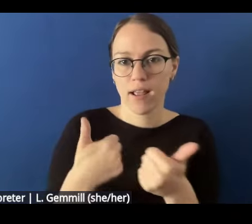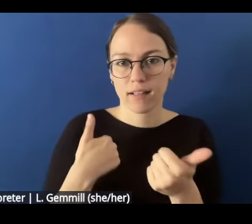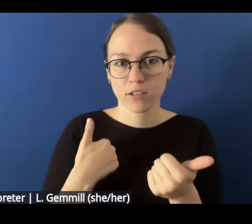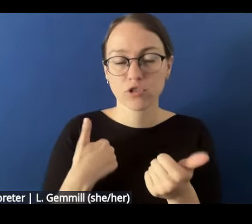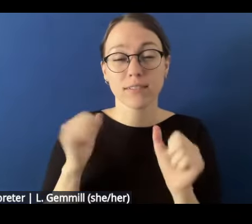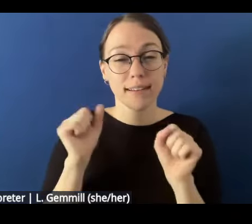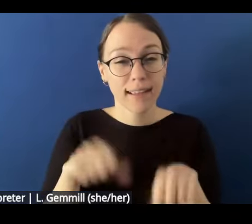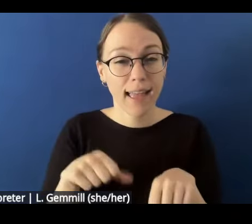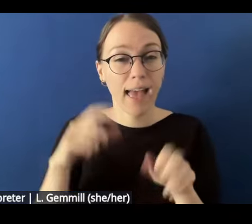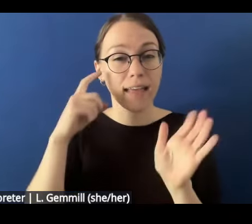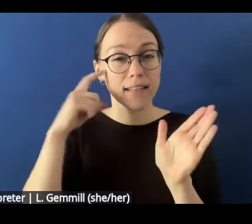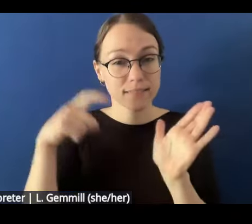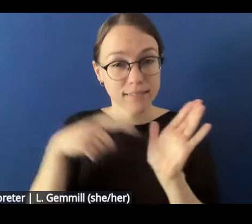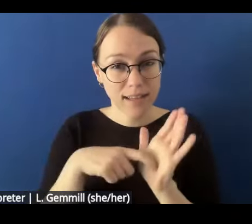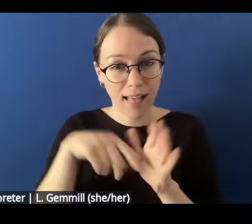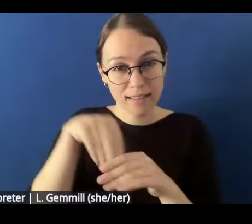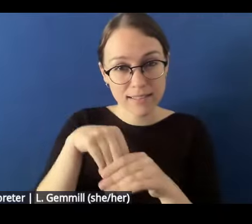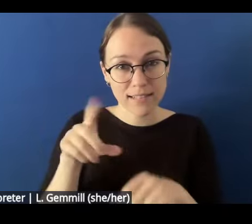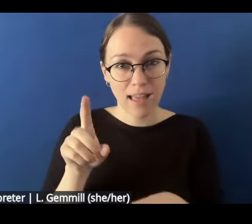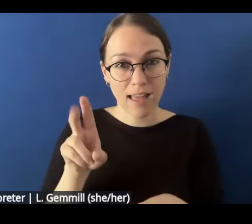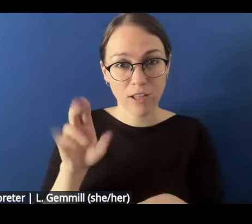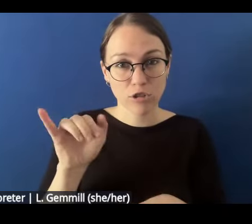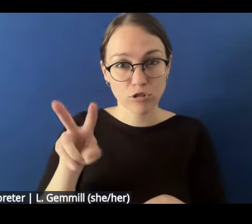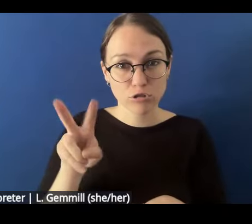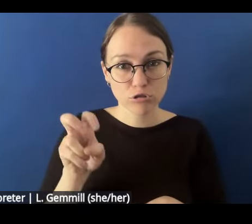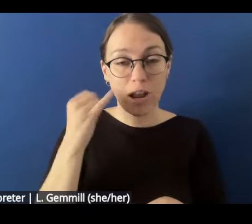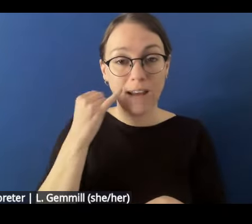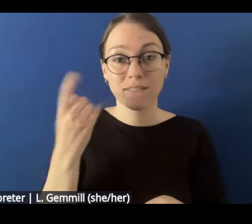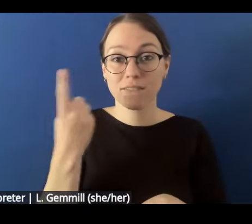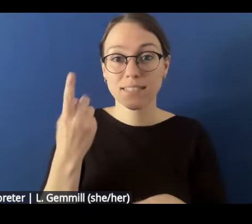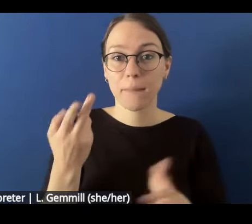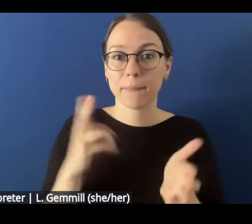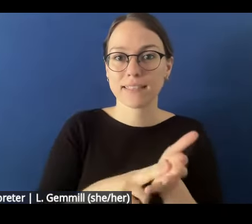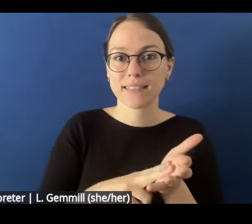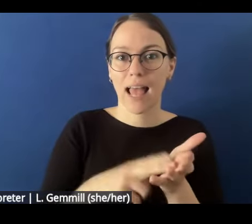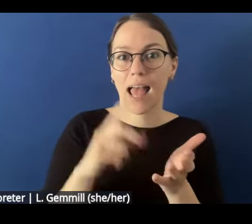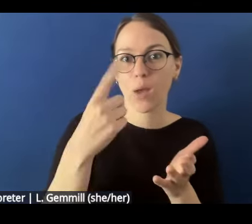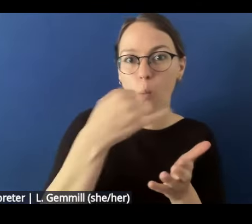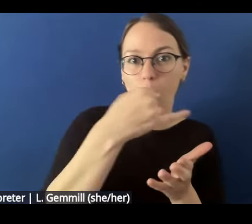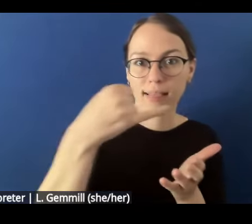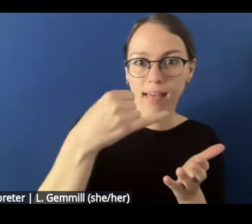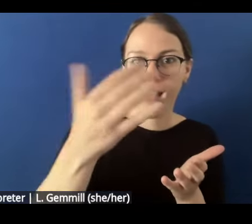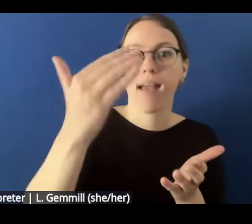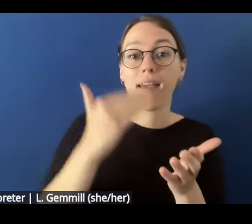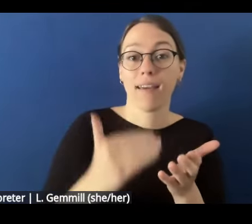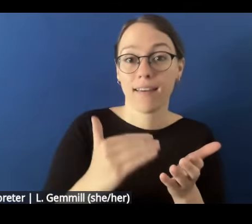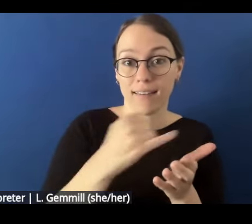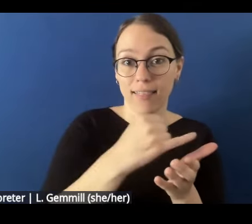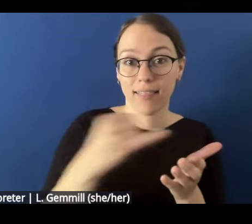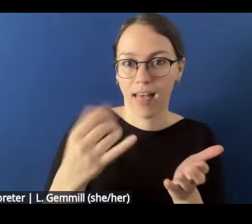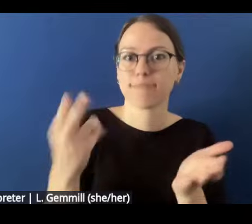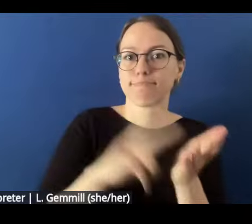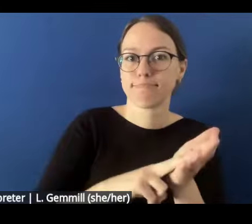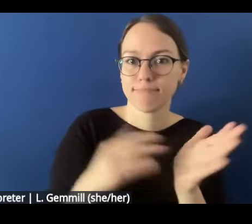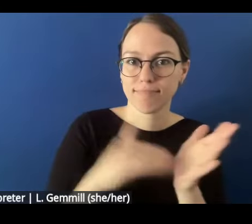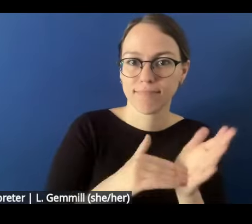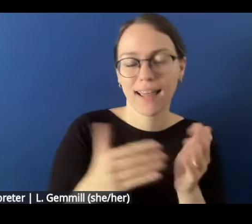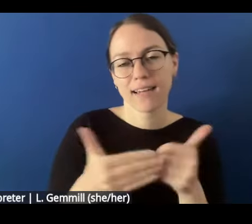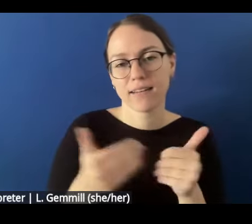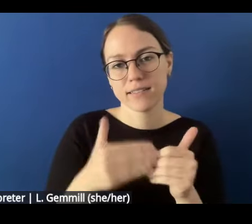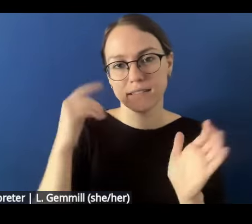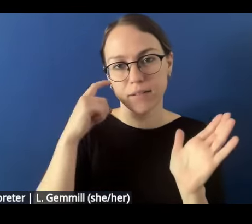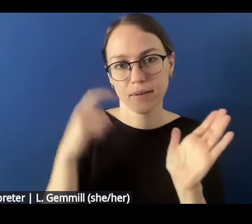within sometimes with the drive, it's easy, right? If somebody signs line 1 and line 2, that's easy to tell. But we